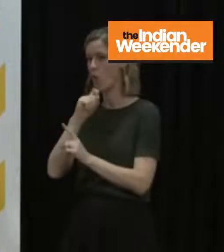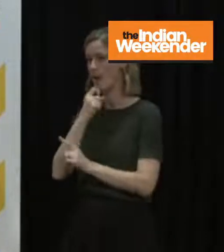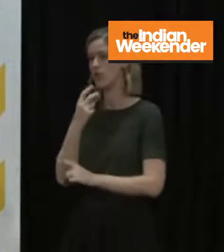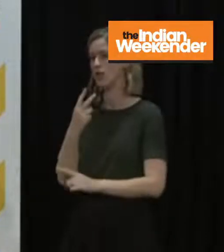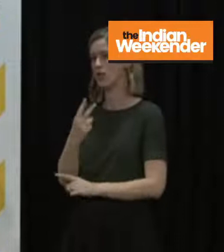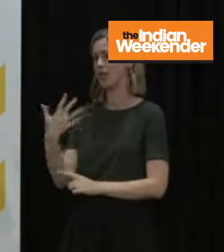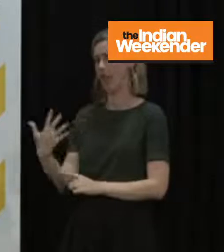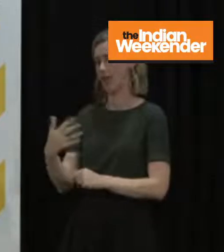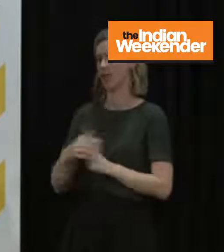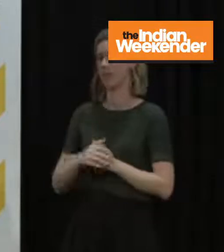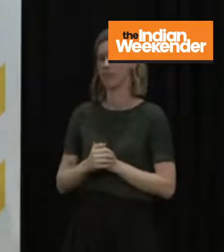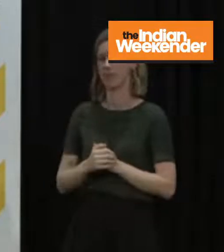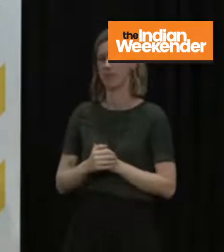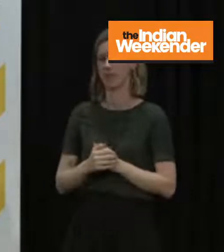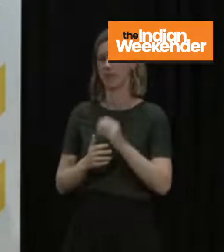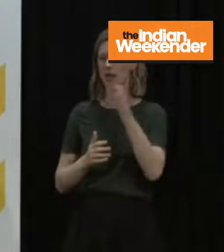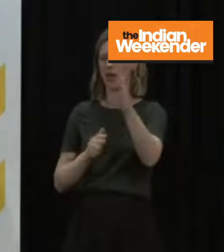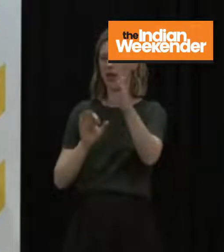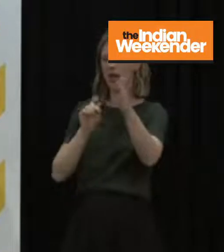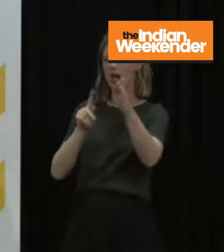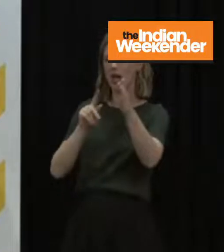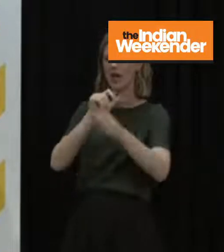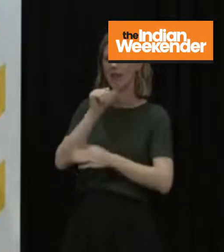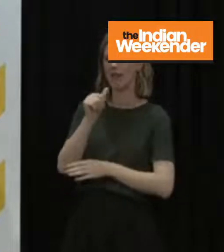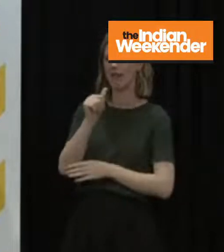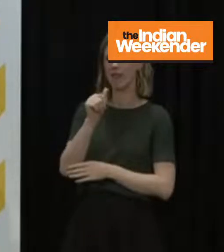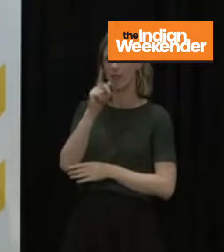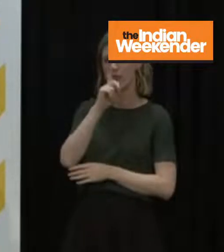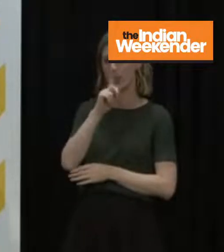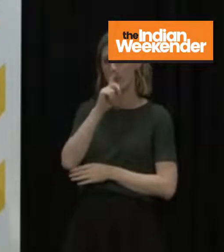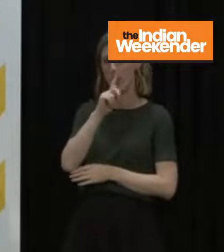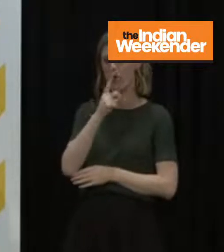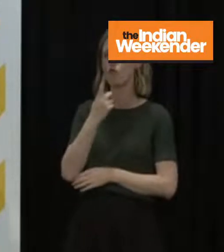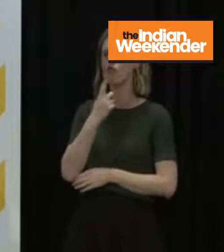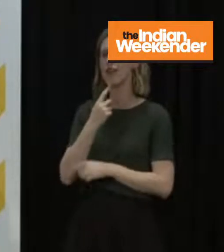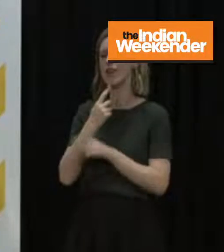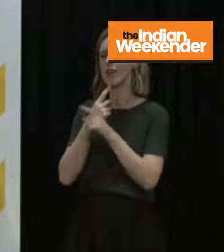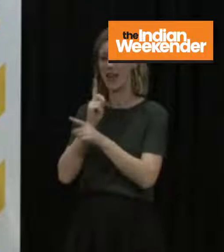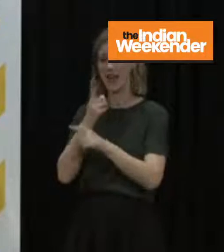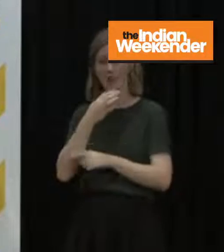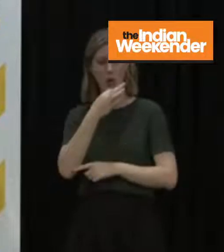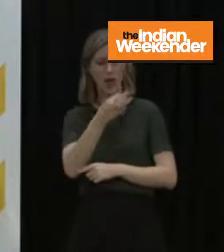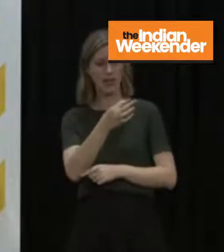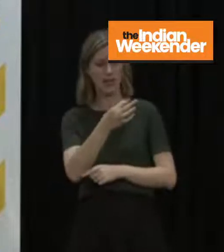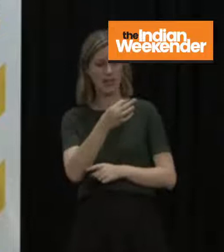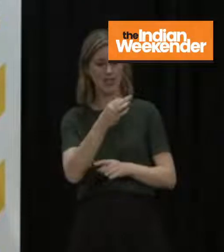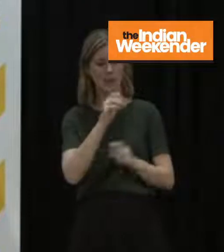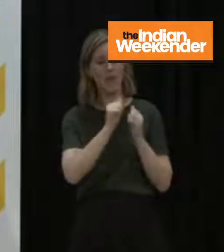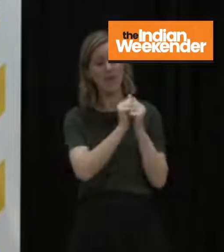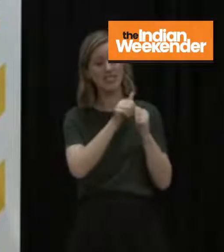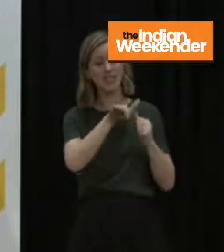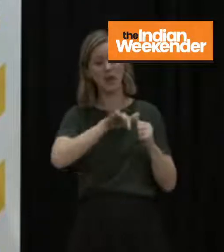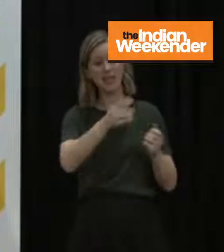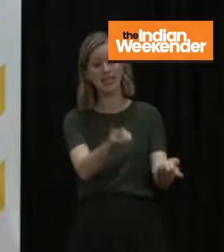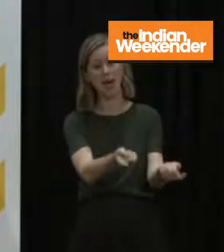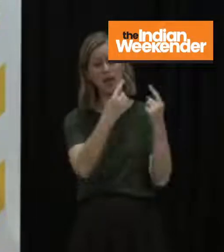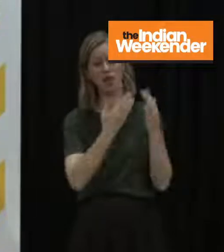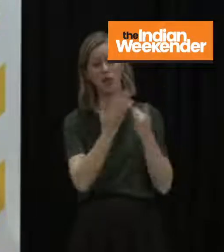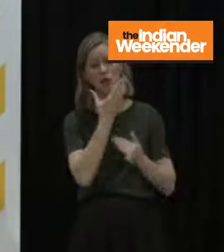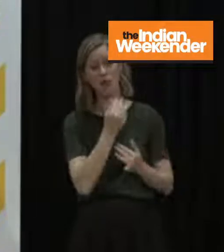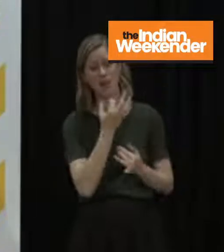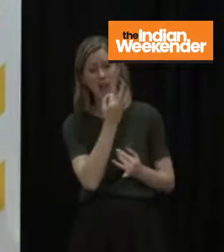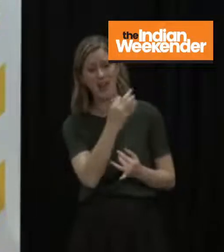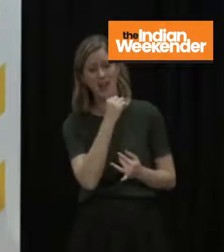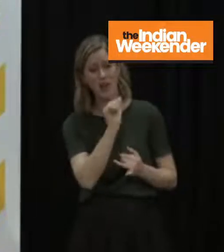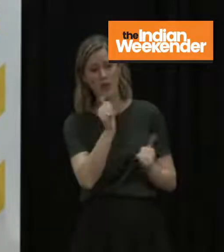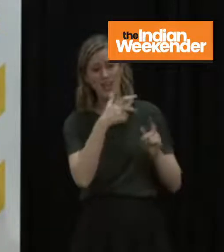25. Are people in level red expected to ask the vaccination status of their friends and family over Christmas so they can